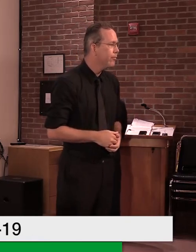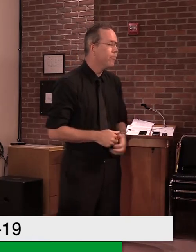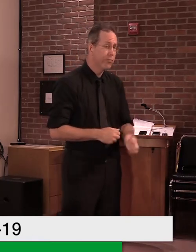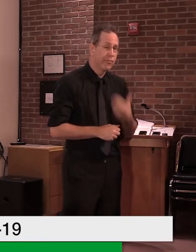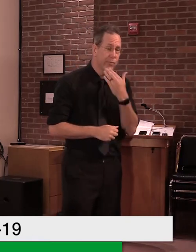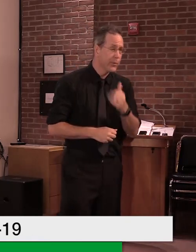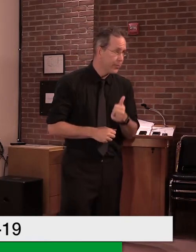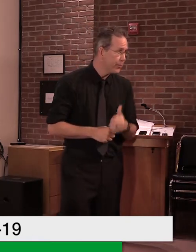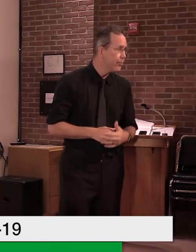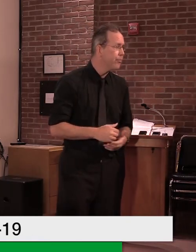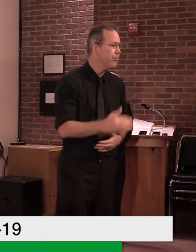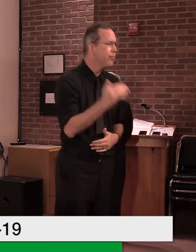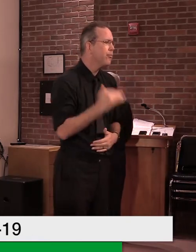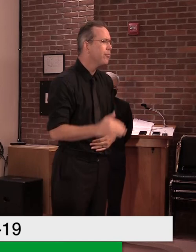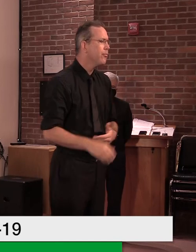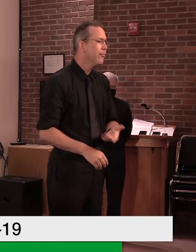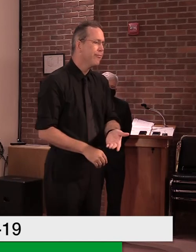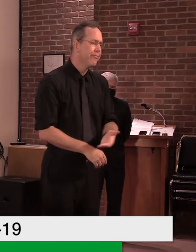Islander.